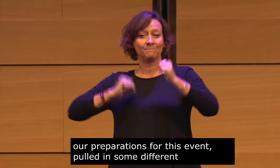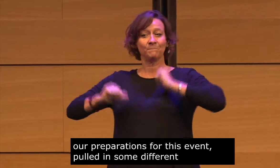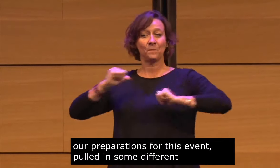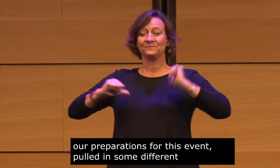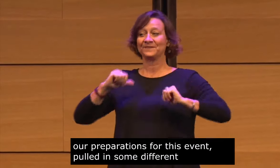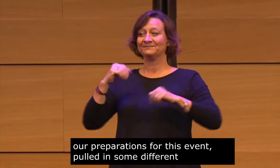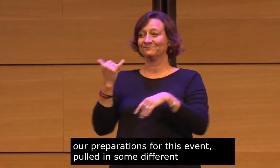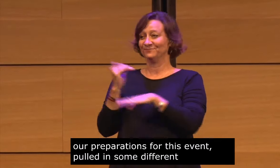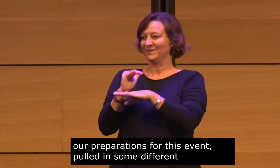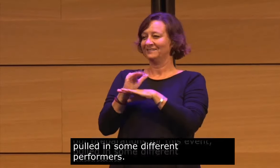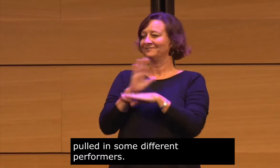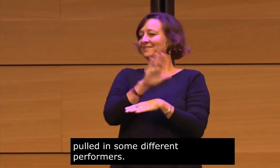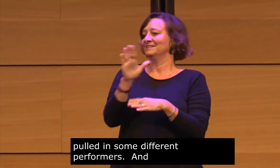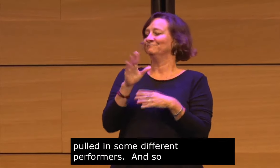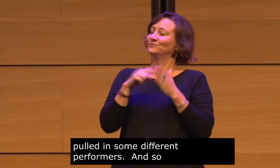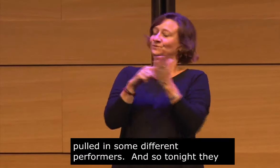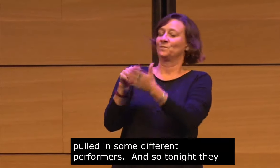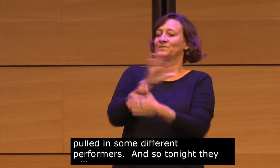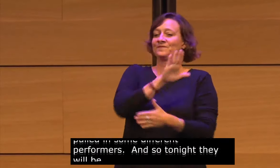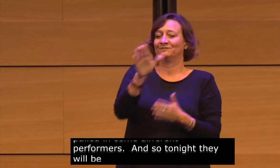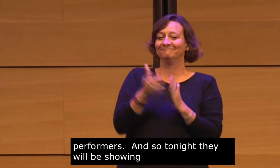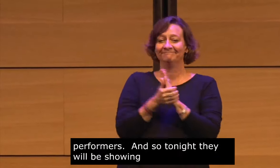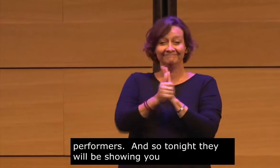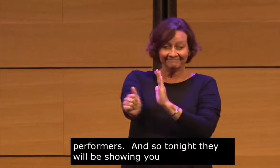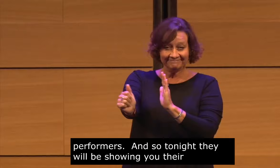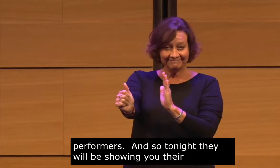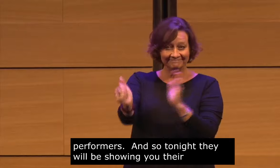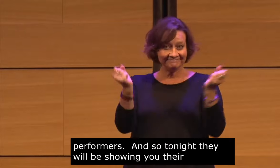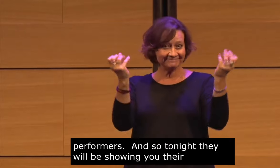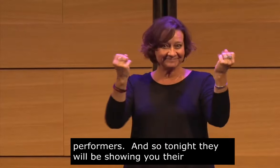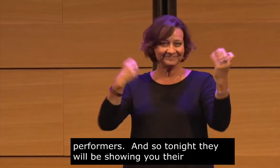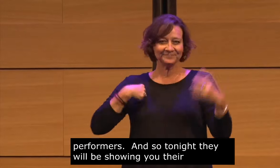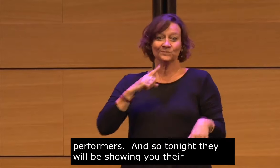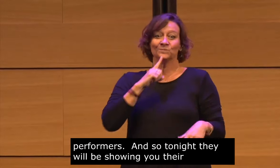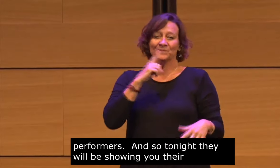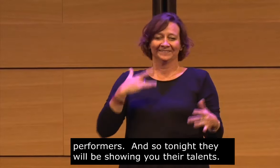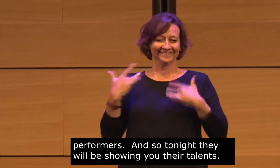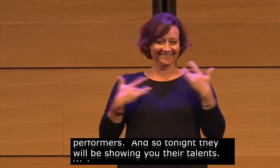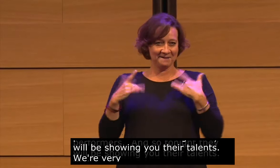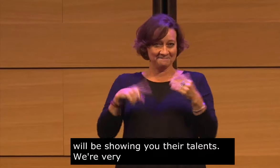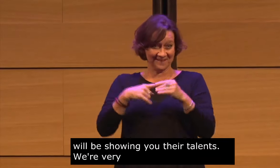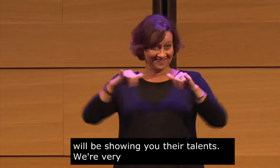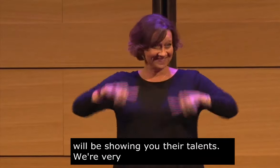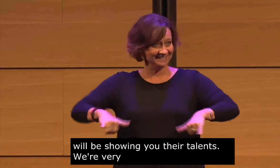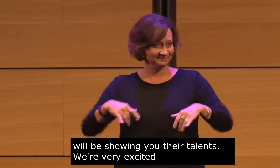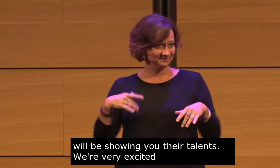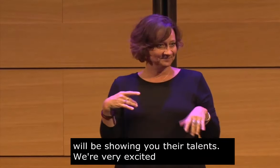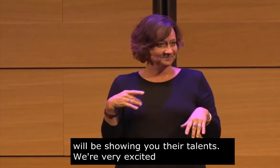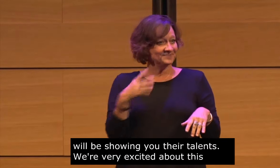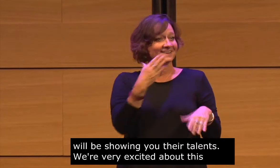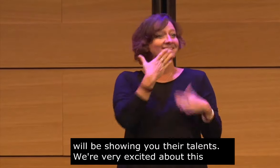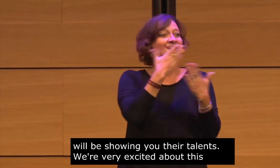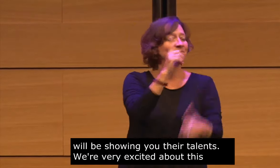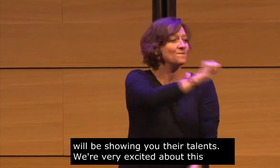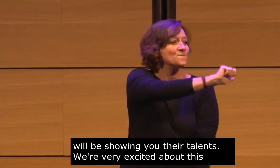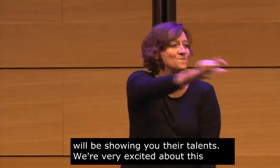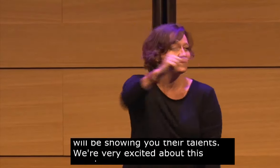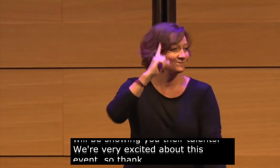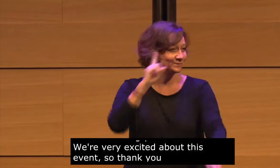different performers, and so tonight they will be showing you their talents. We're very excited about this event, so